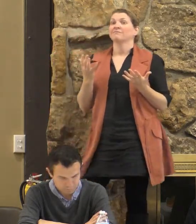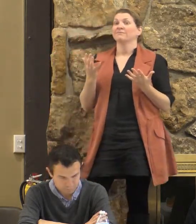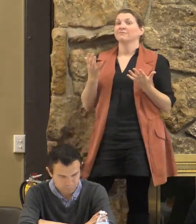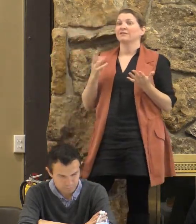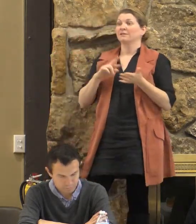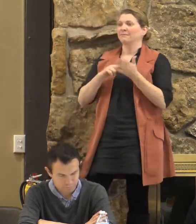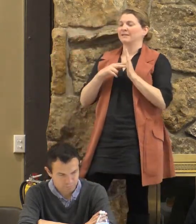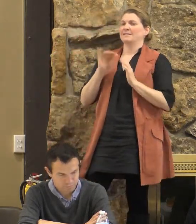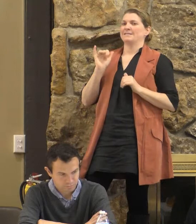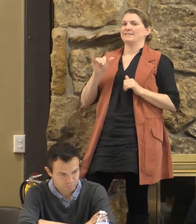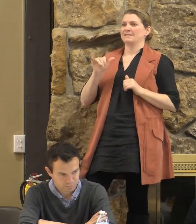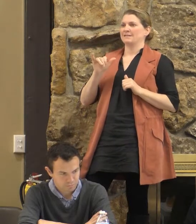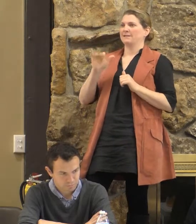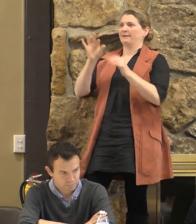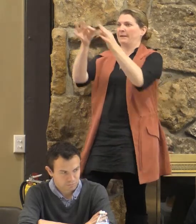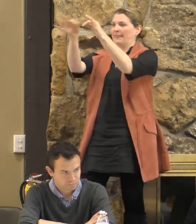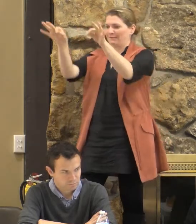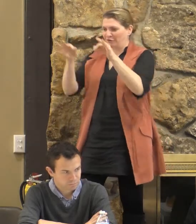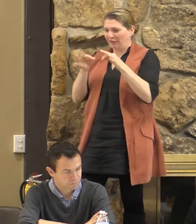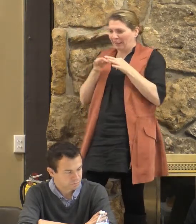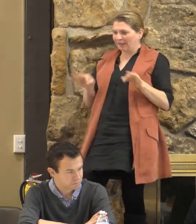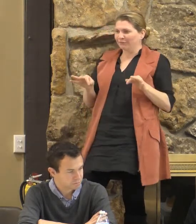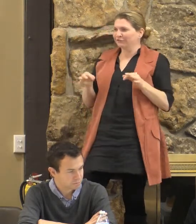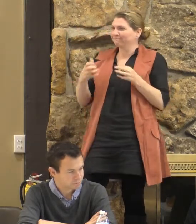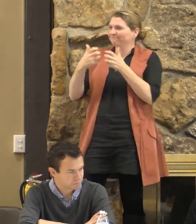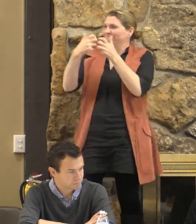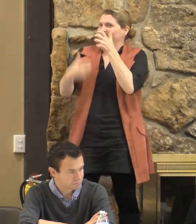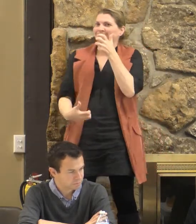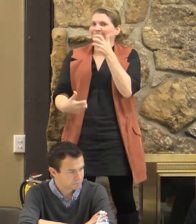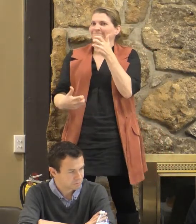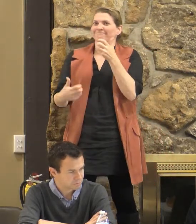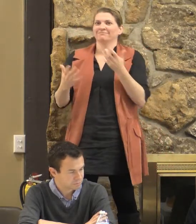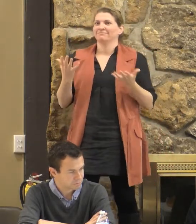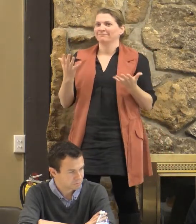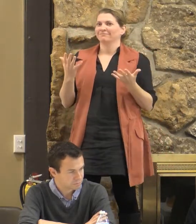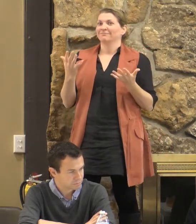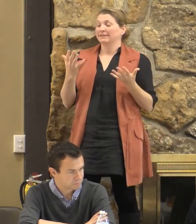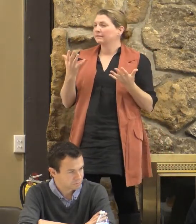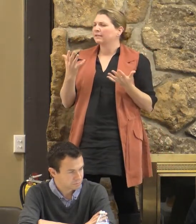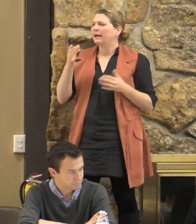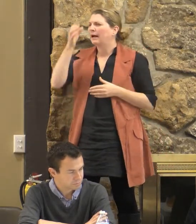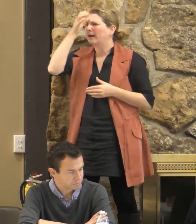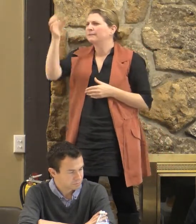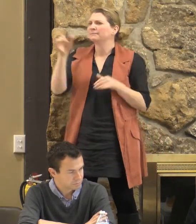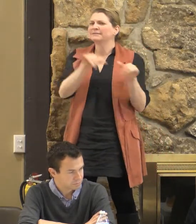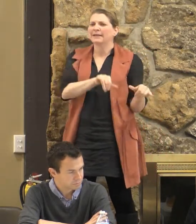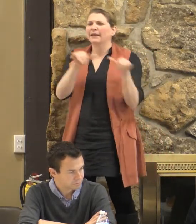kind of the same situation as lip reading, but way more so. Like, lip reading is way worse.